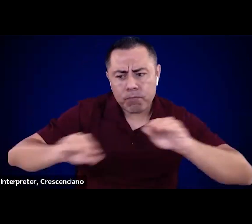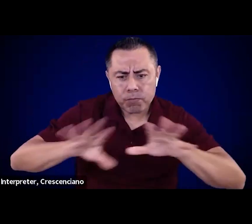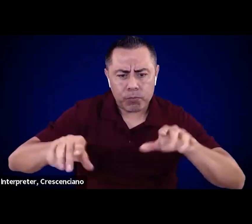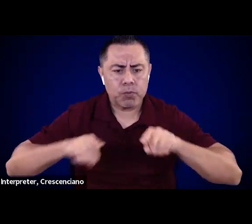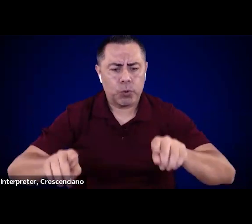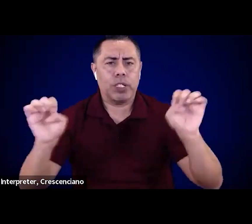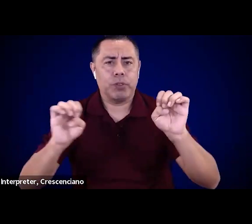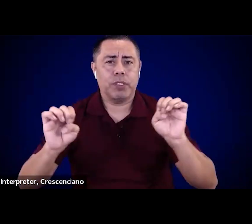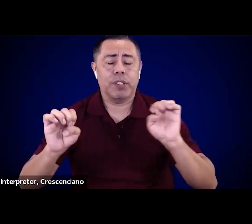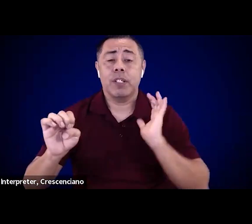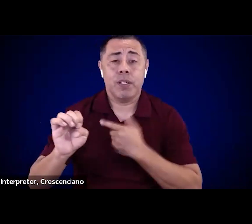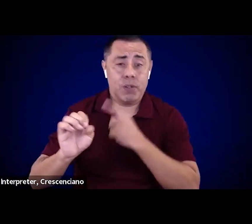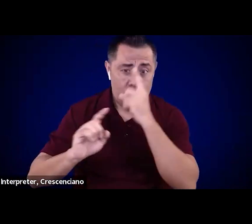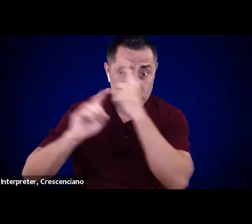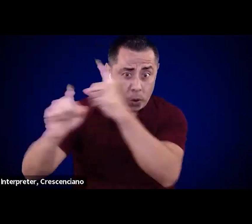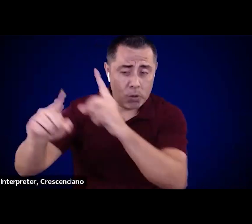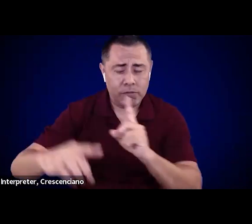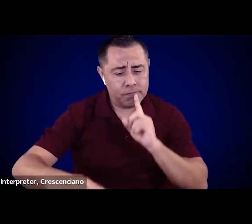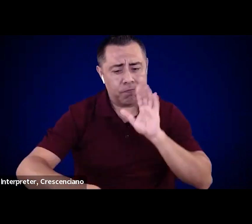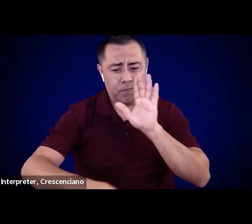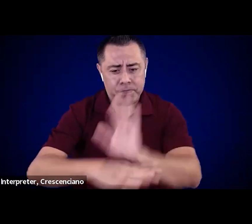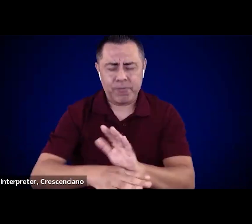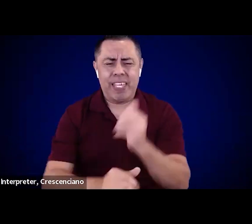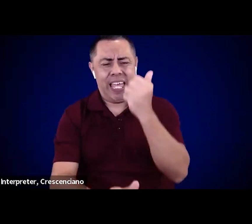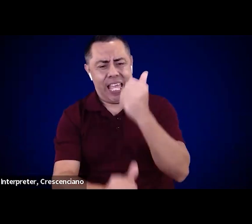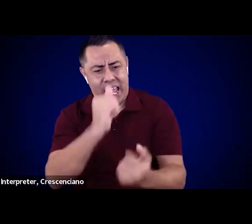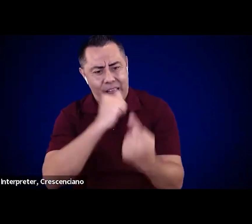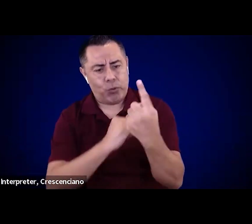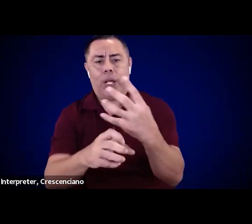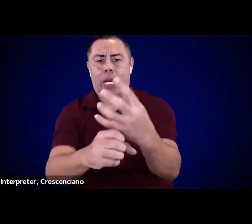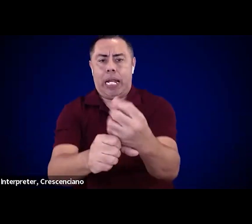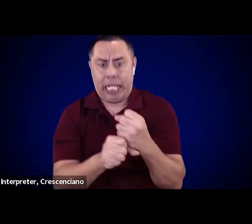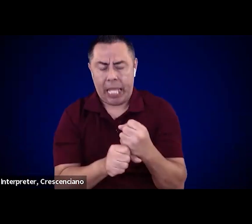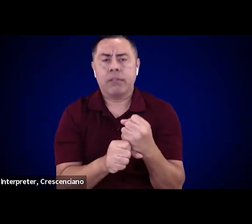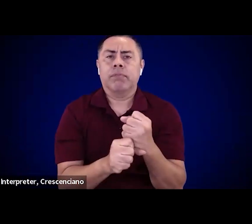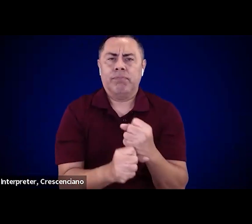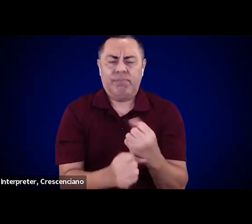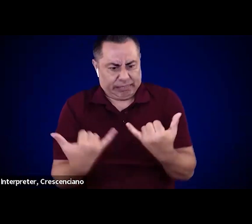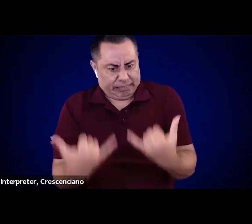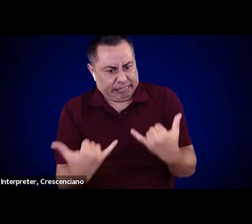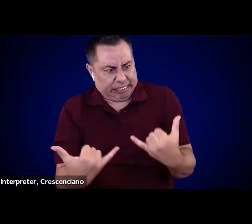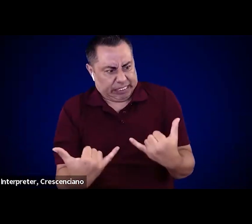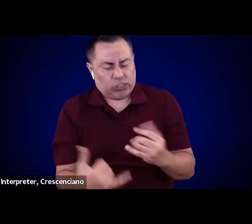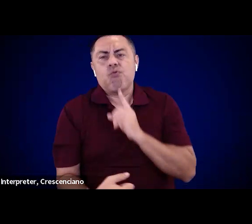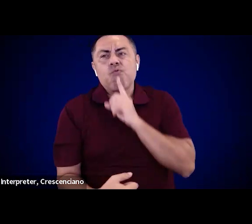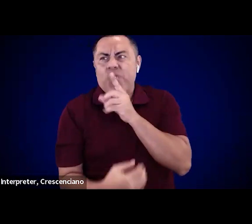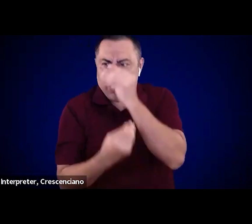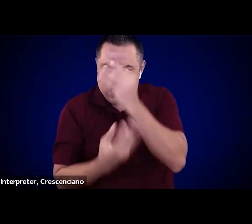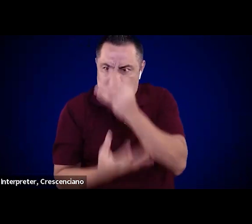receive accessible, real-time information about disasters